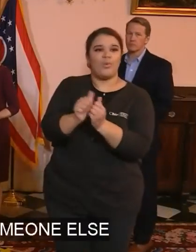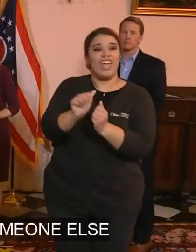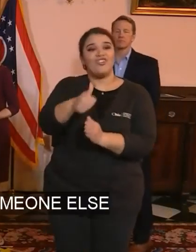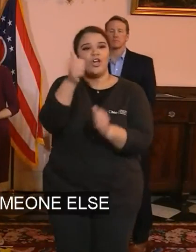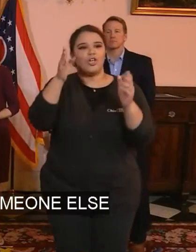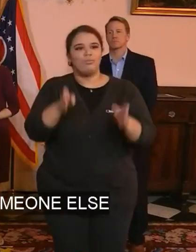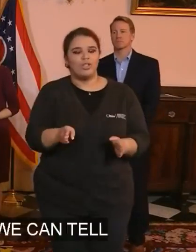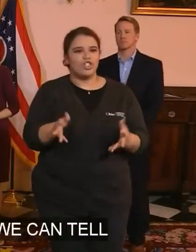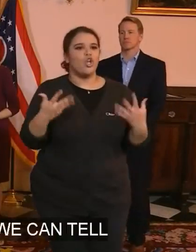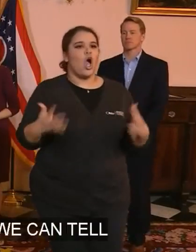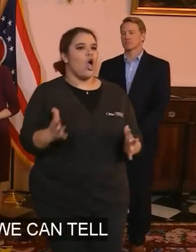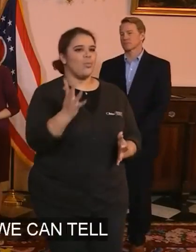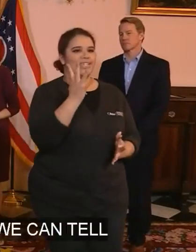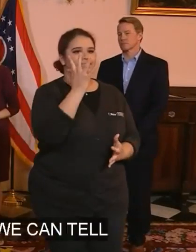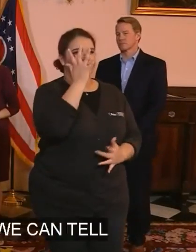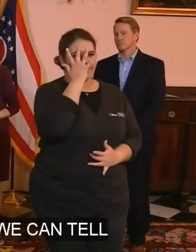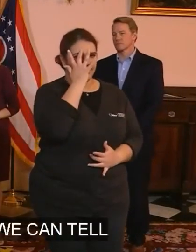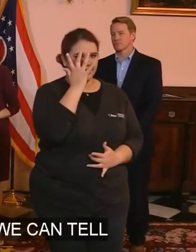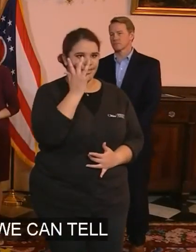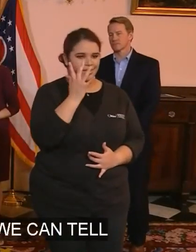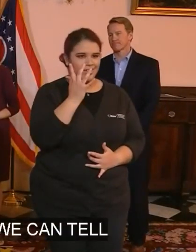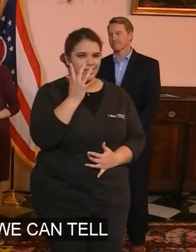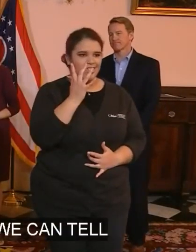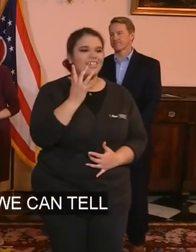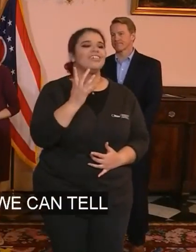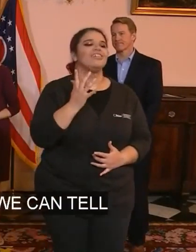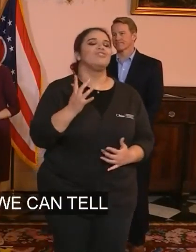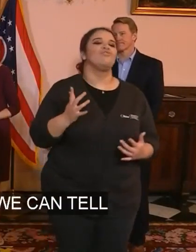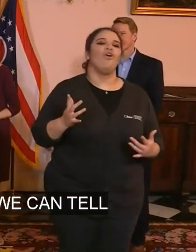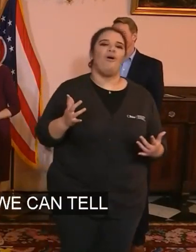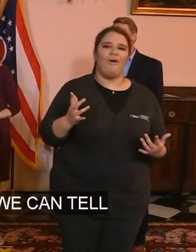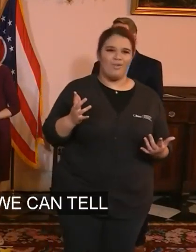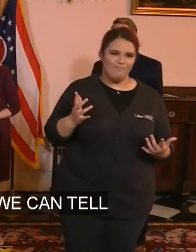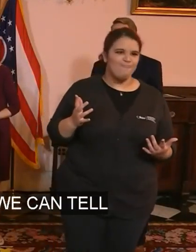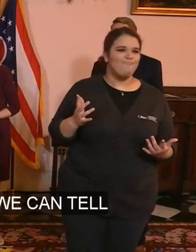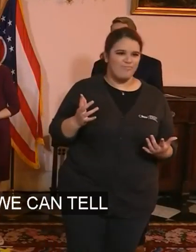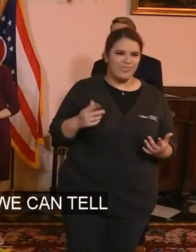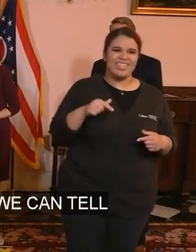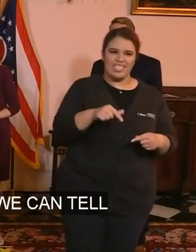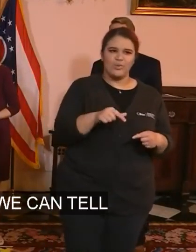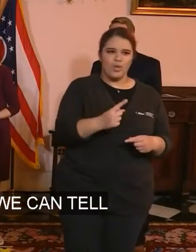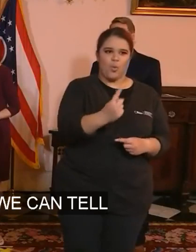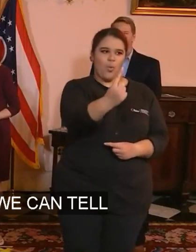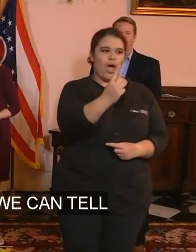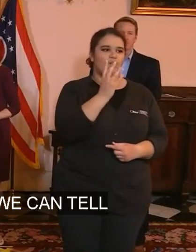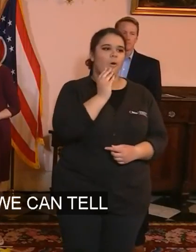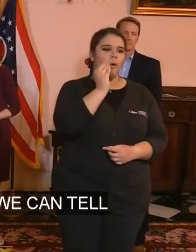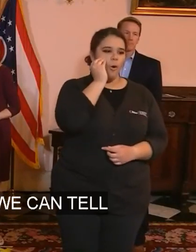to an endemic area, or we know that they had contact with a known case. This was within a household.